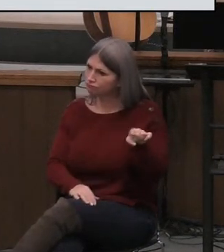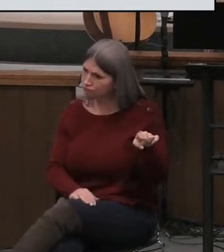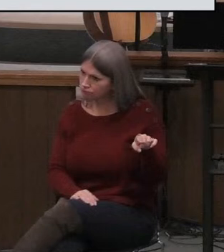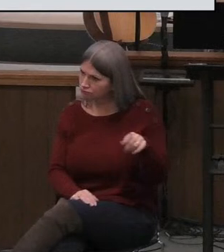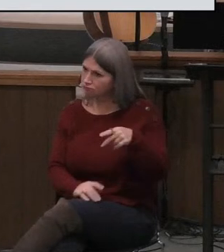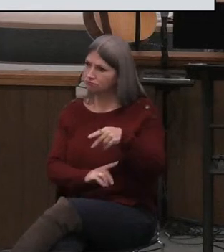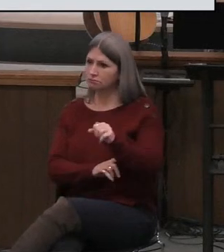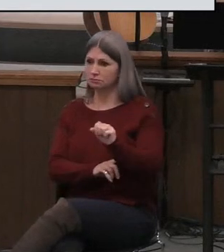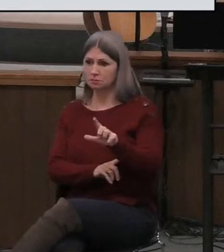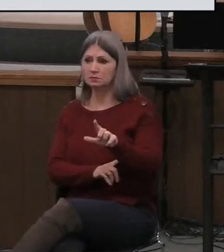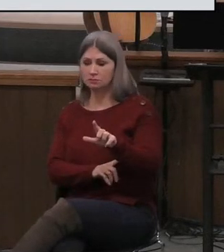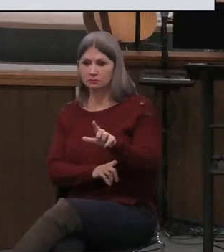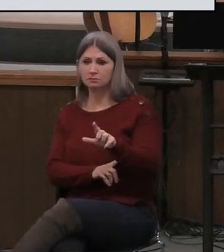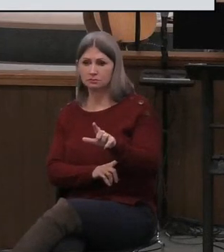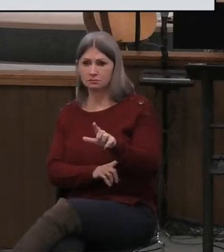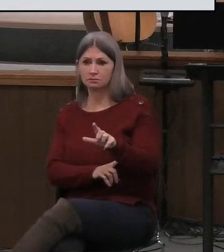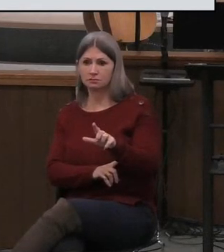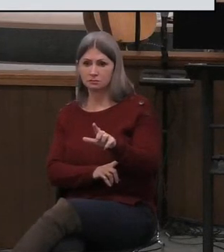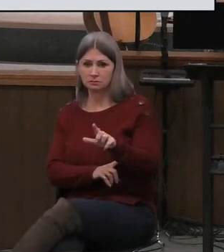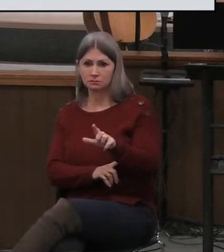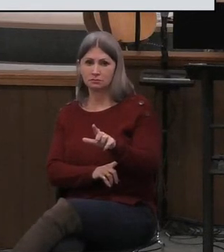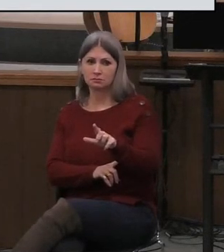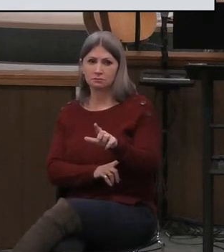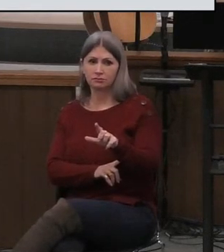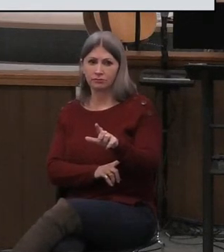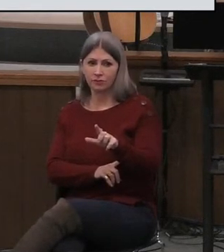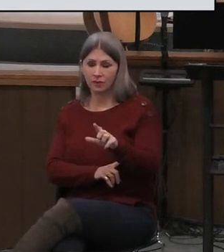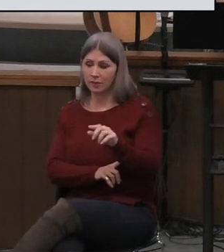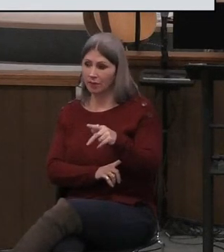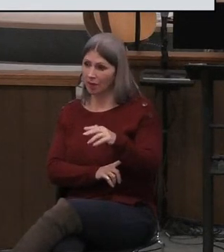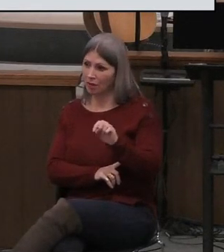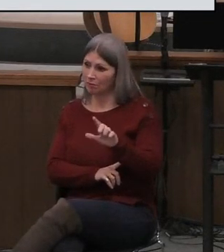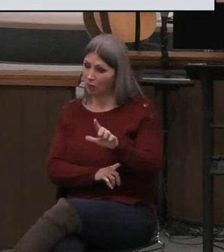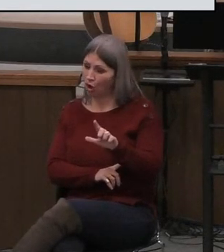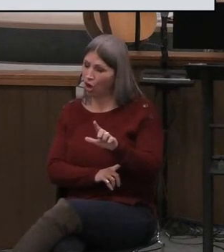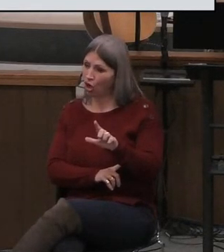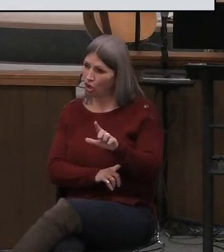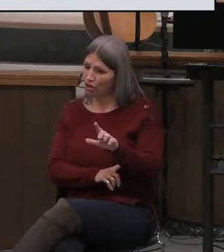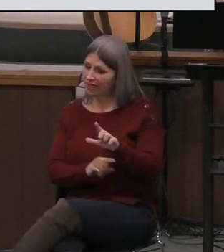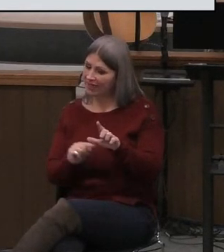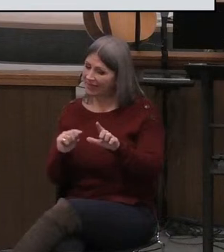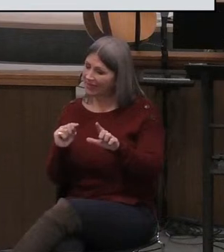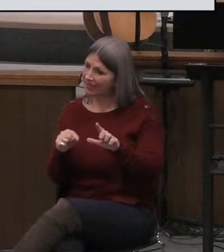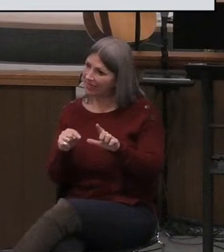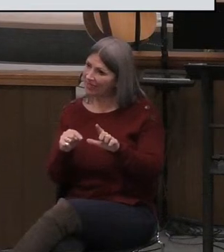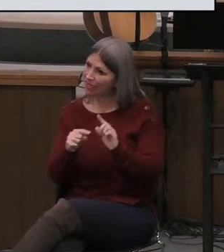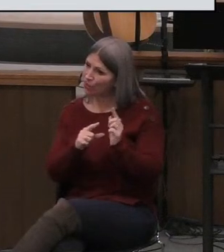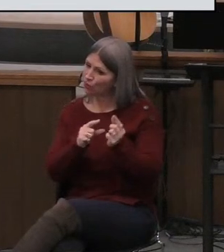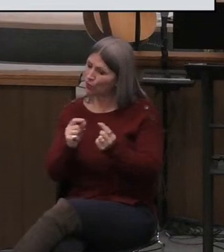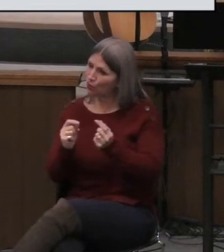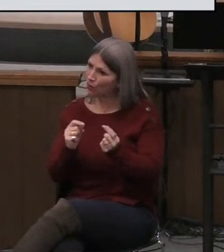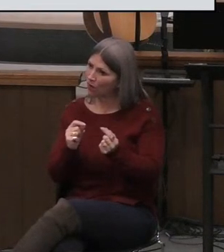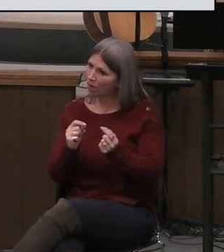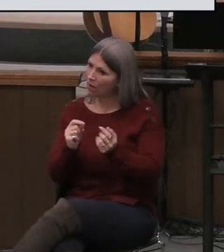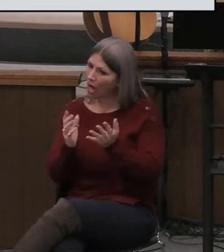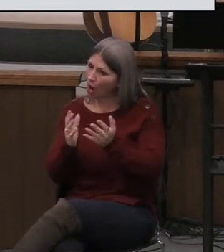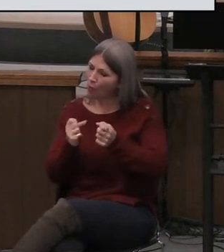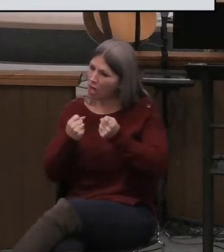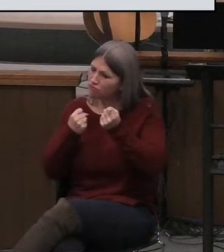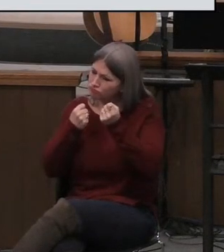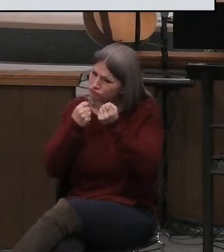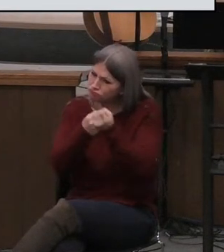Paul had in him a great desire to serve the